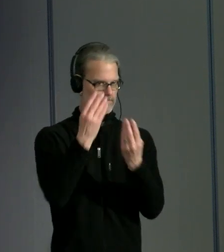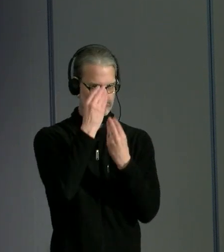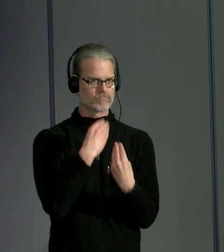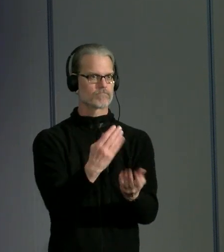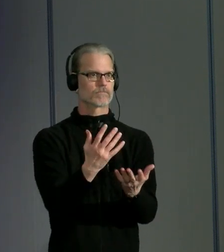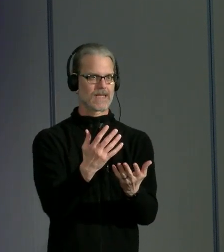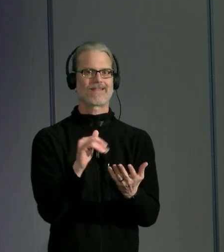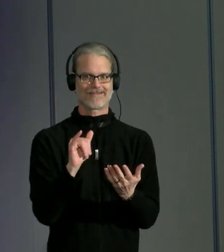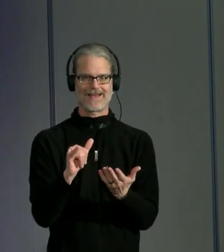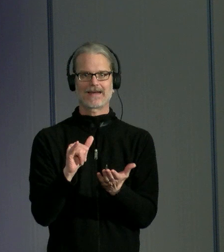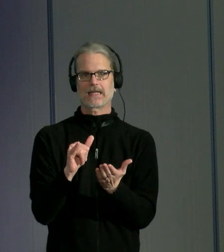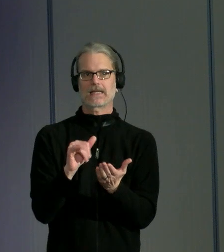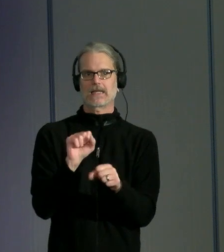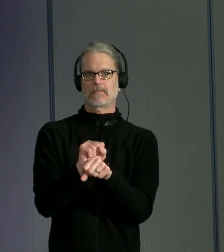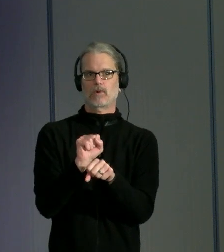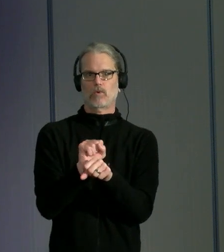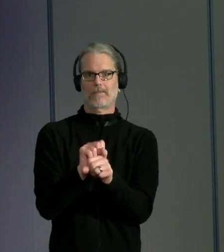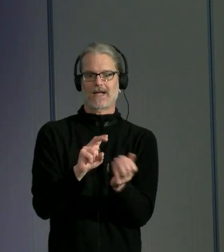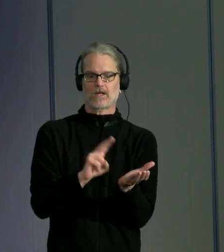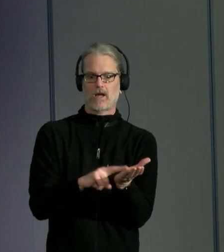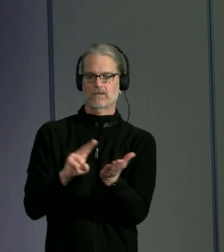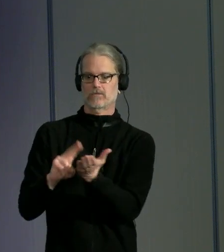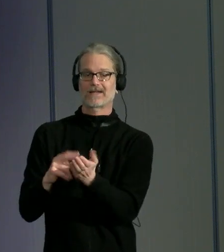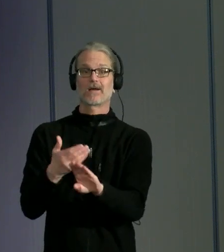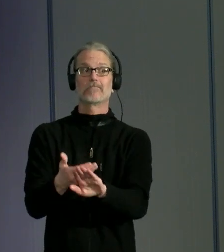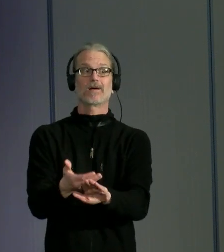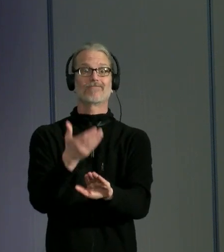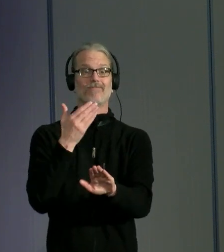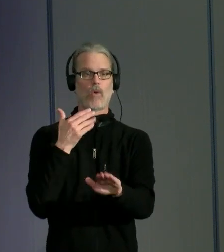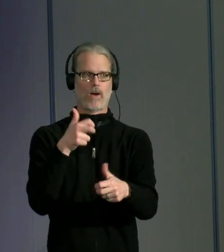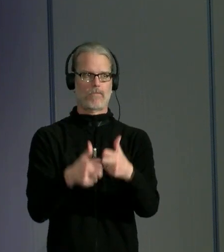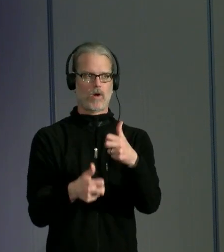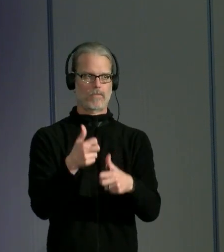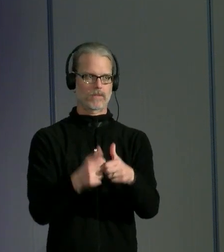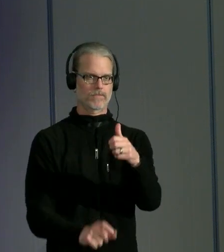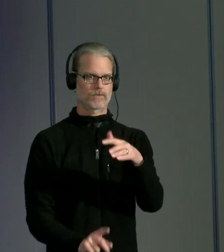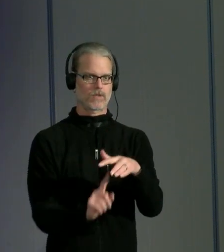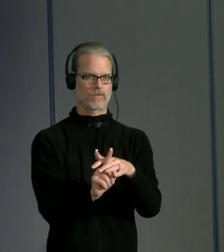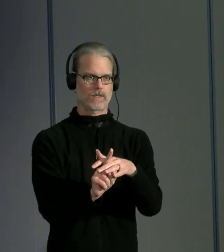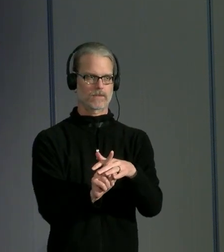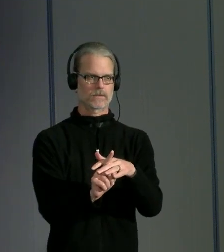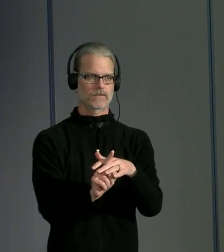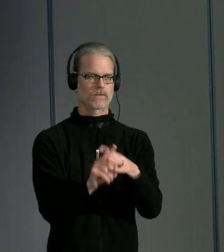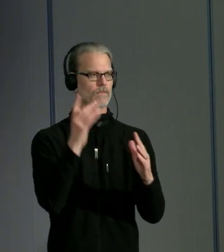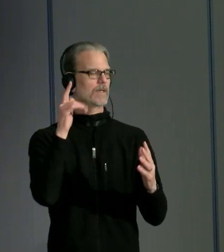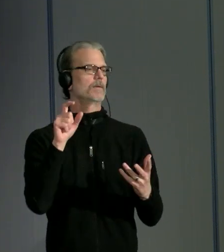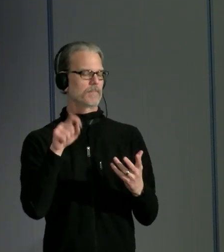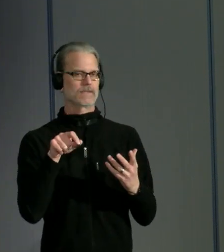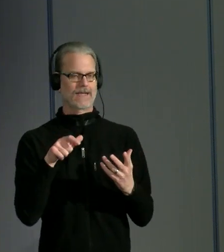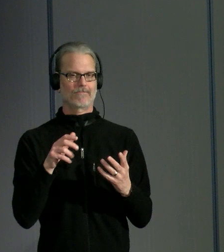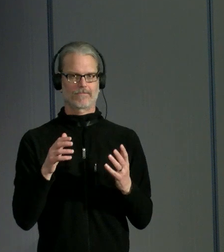employment contracts before situations arise, because things may need to be timely,